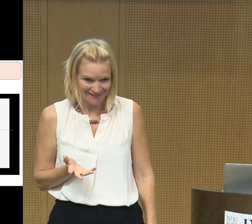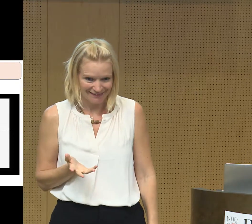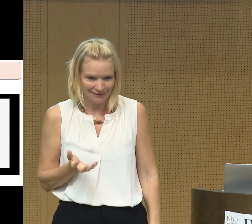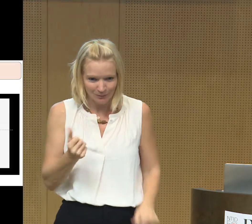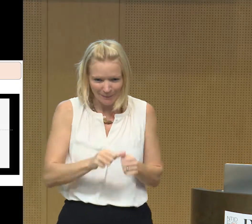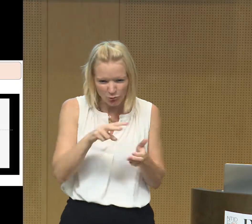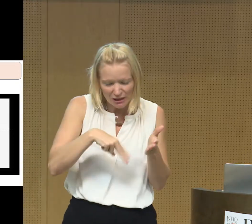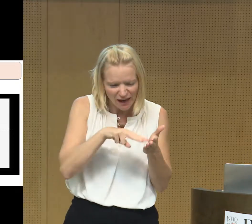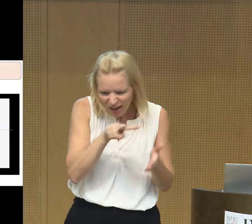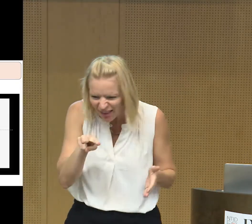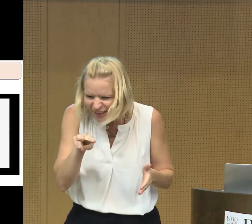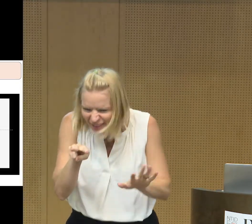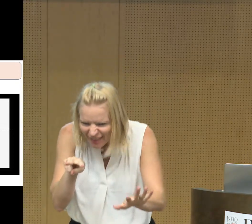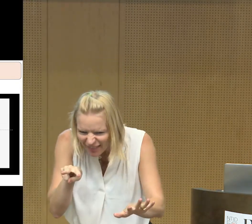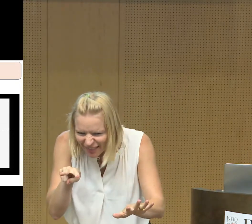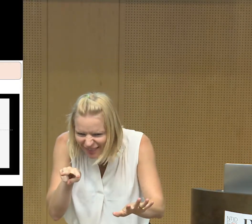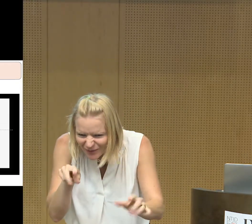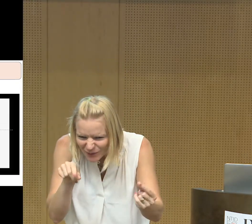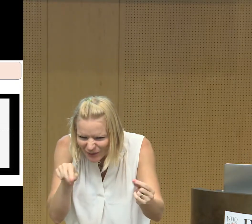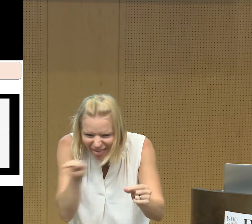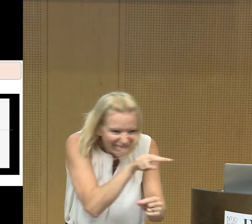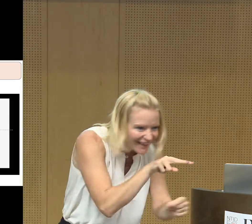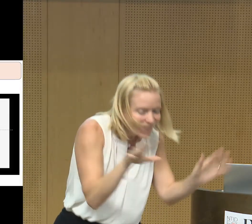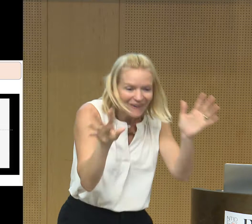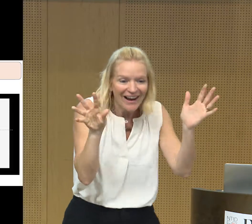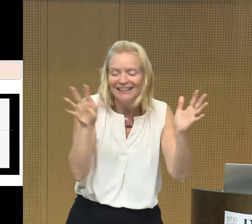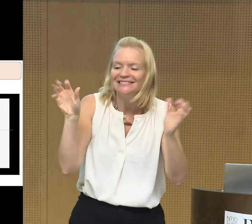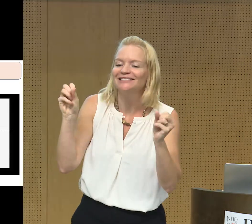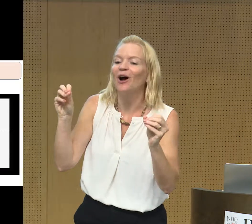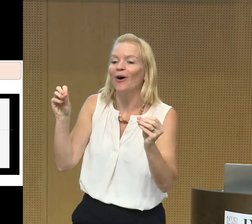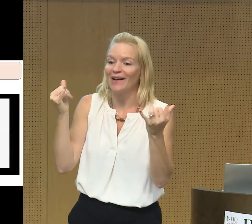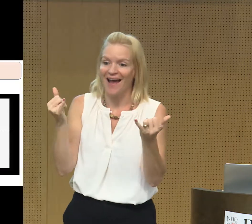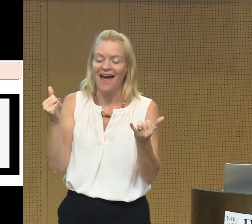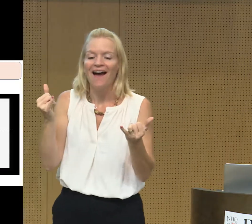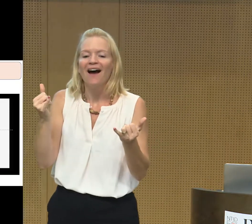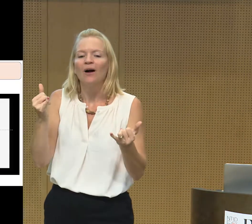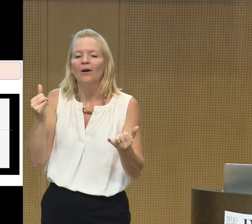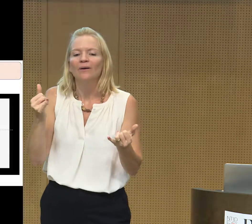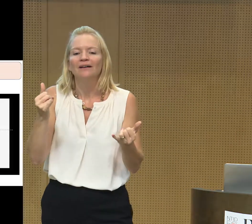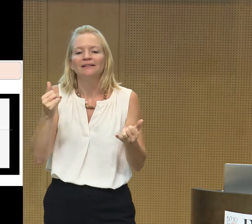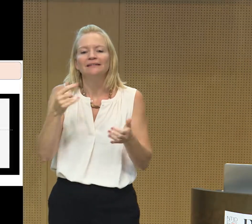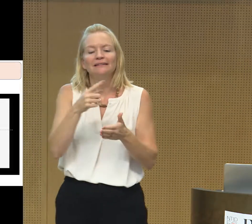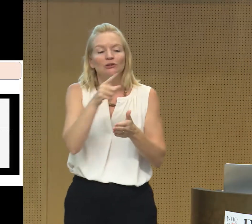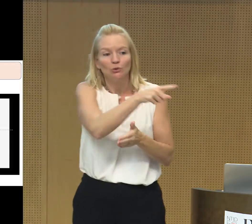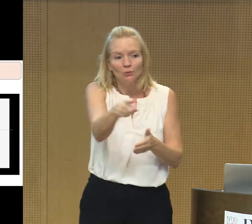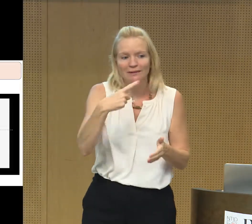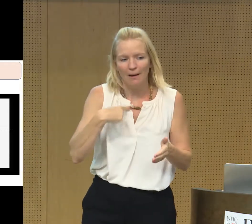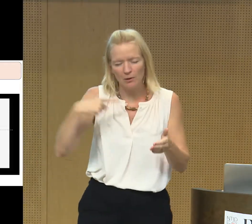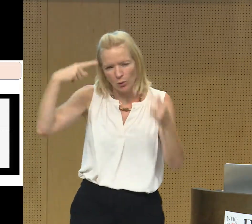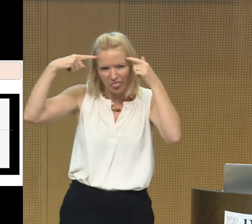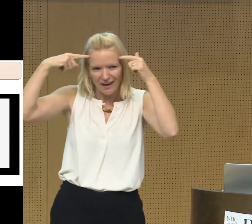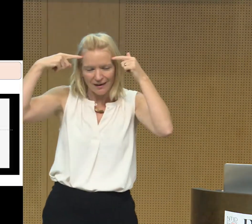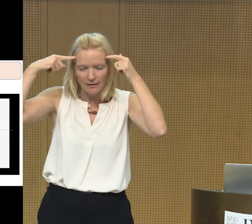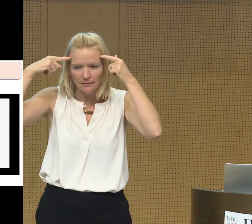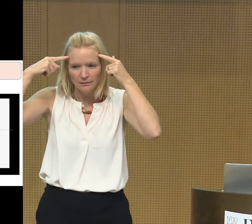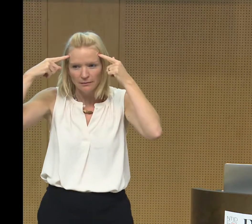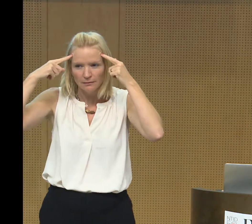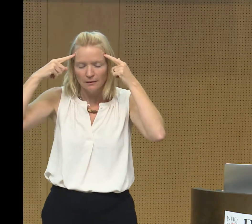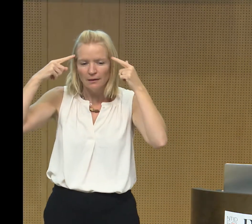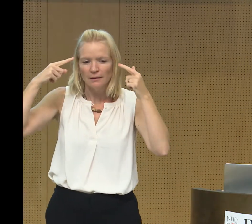understand? And remember, we talked about reading. You might focus on a specific word a little bit longer. So